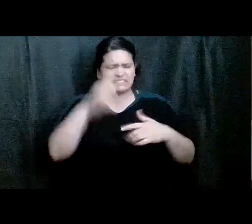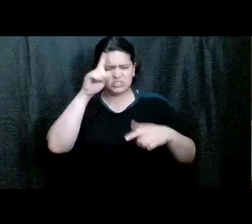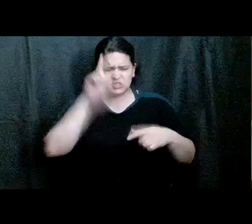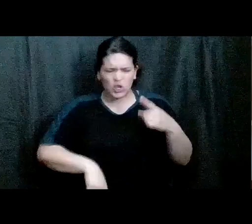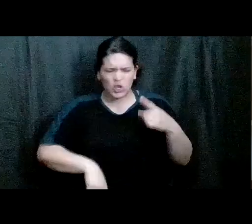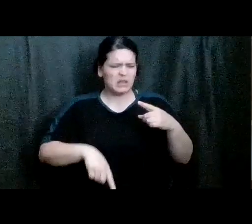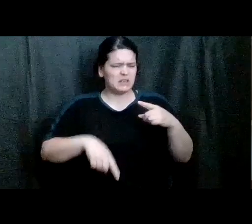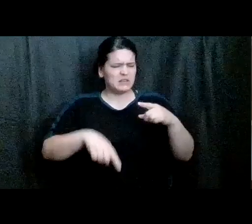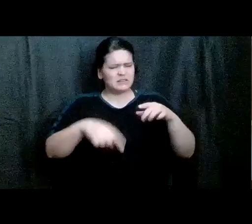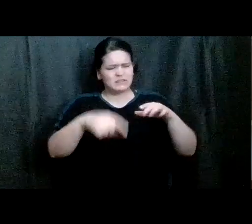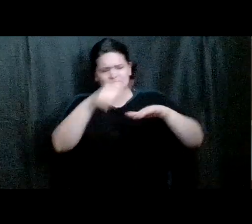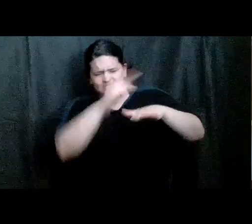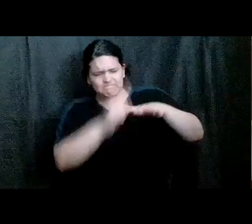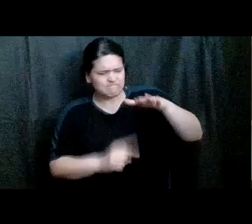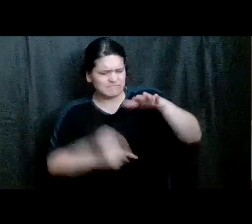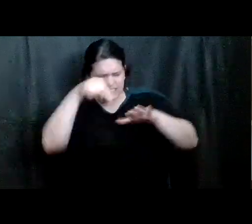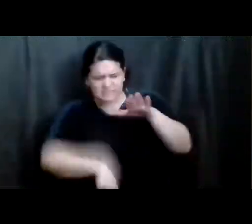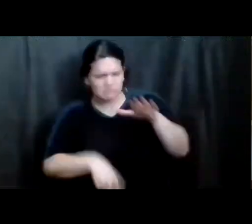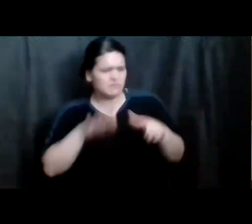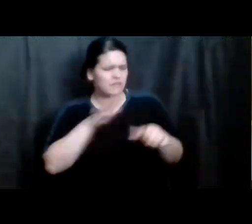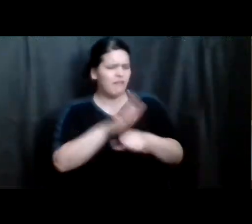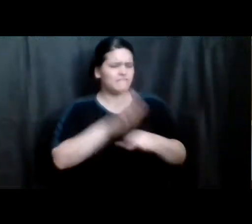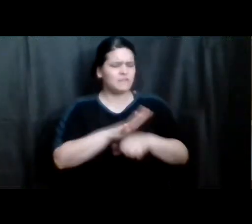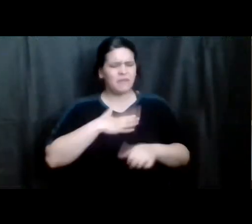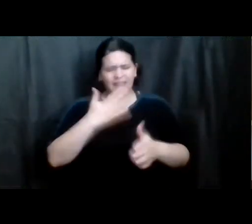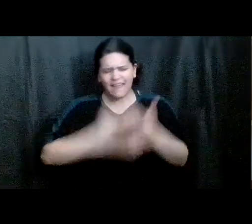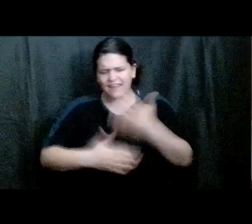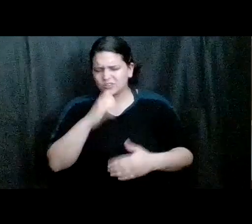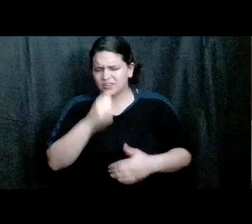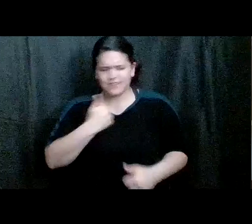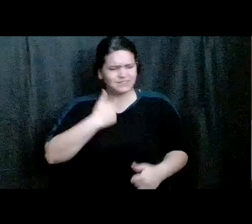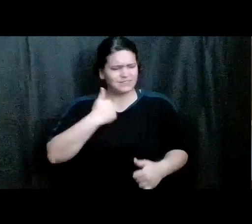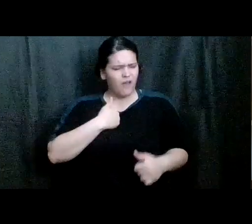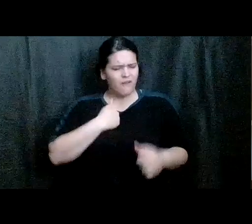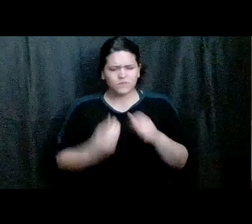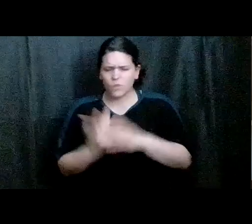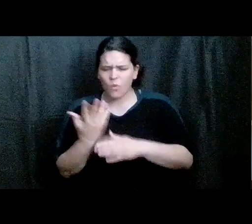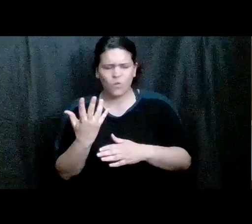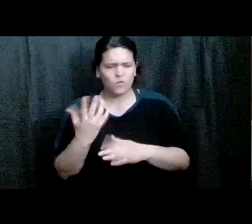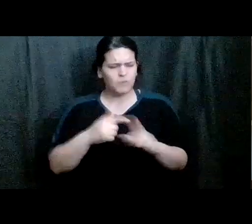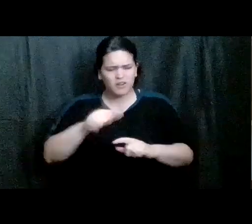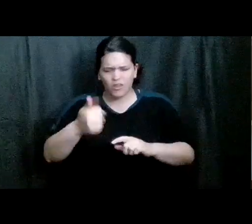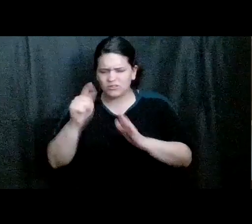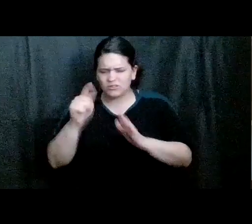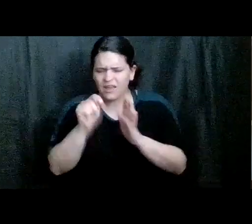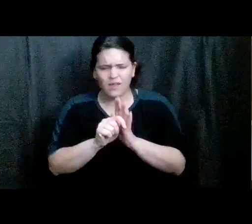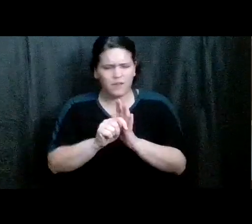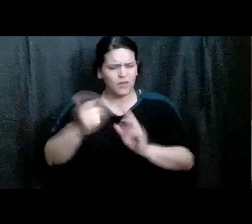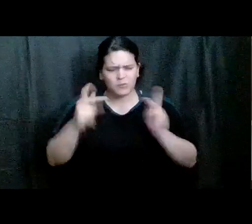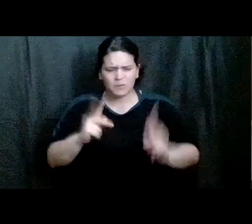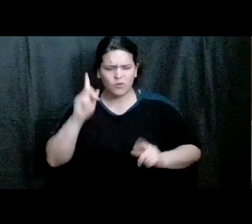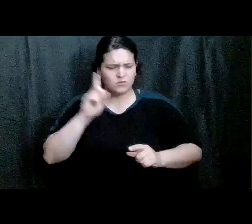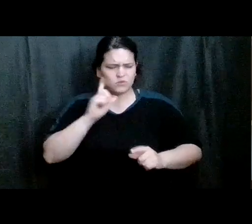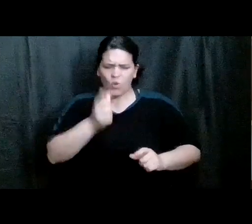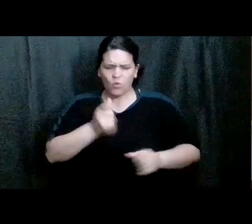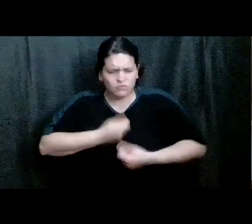my cries are not self-sown, but are from another time, or from those who don't release their own. Maguey plant,